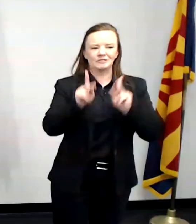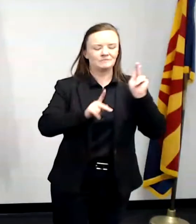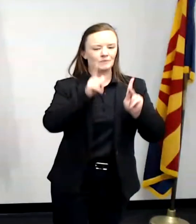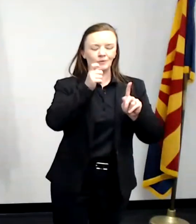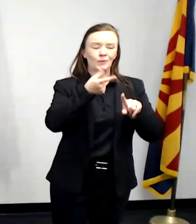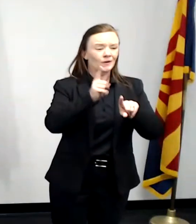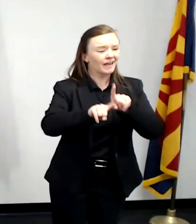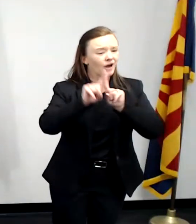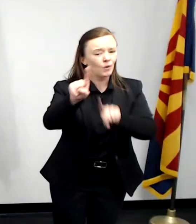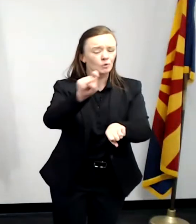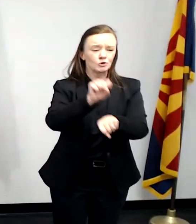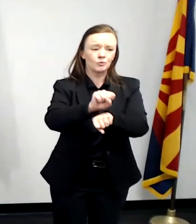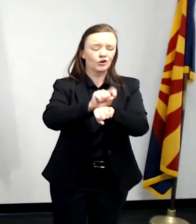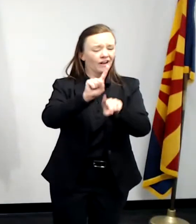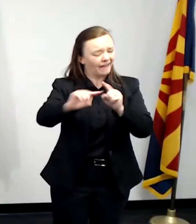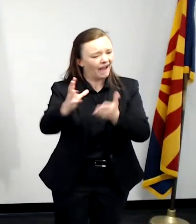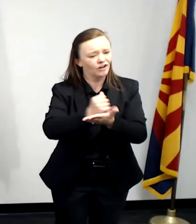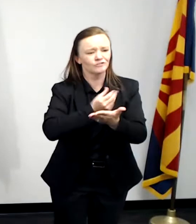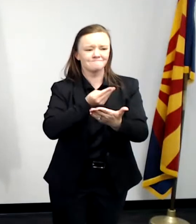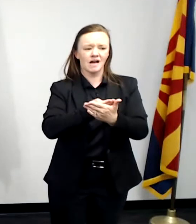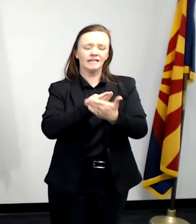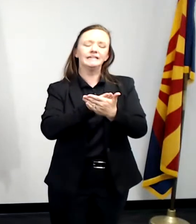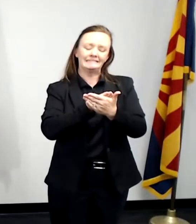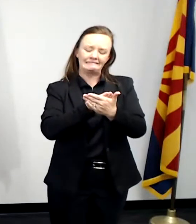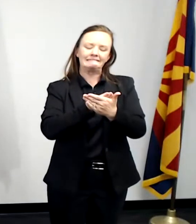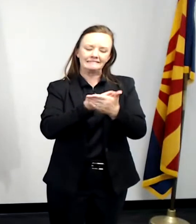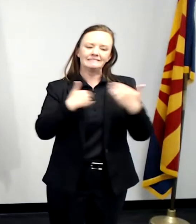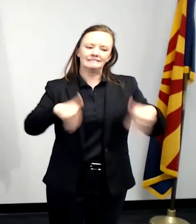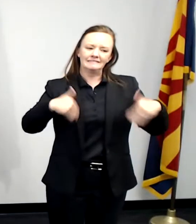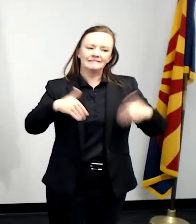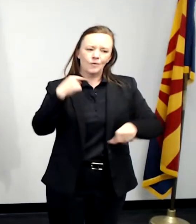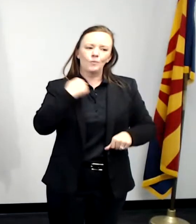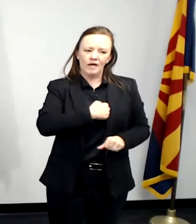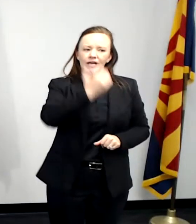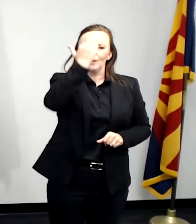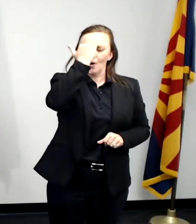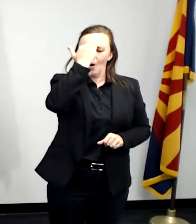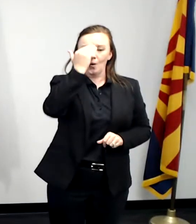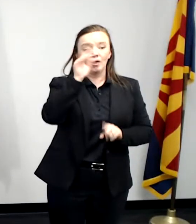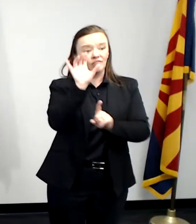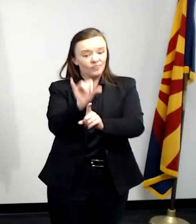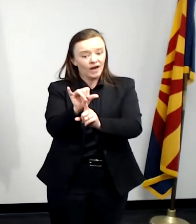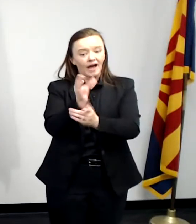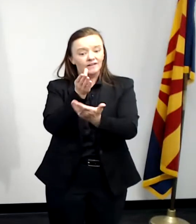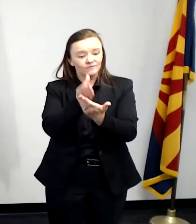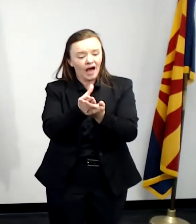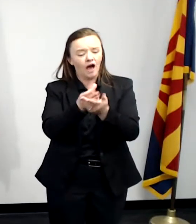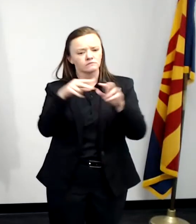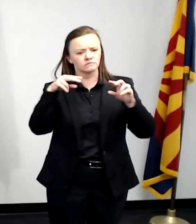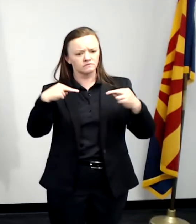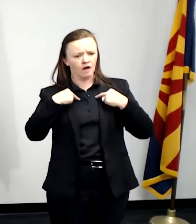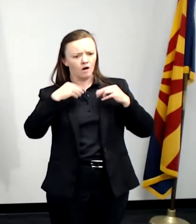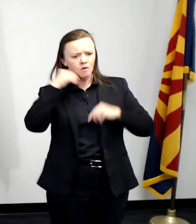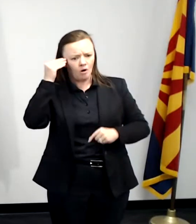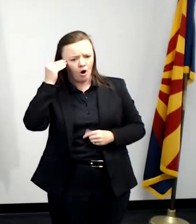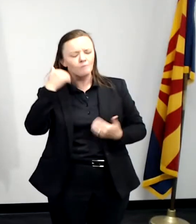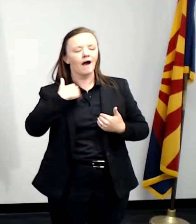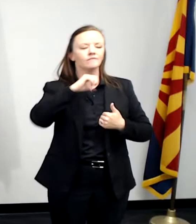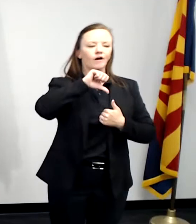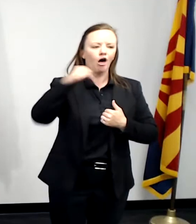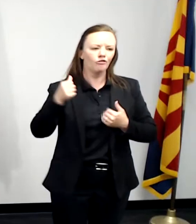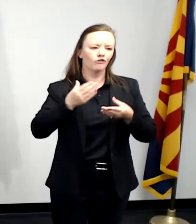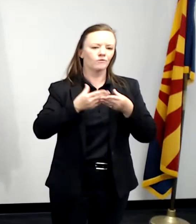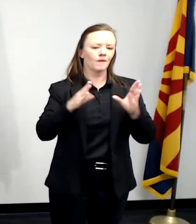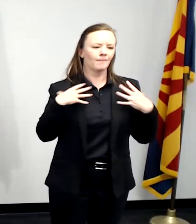to go to work and to make money. And that does have public health consequences too. So we're aware of